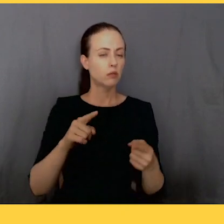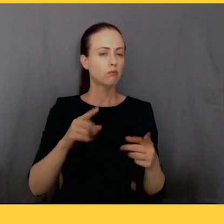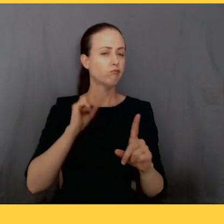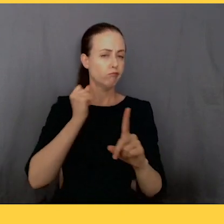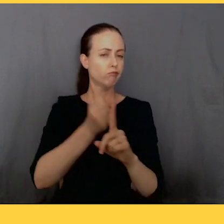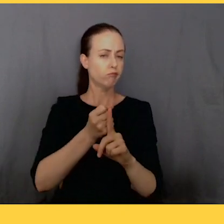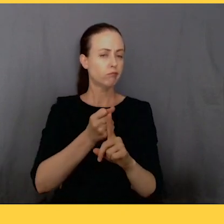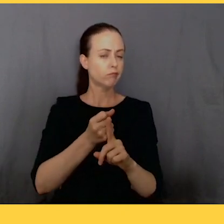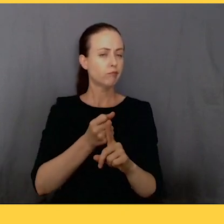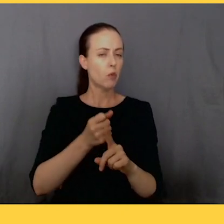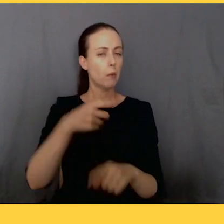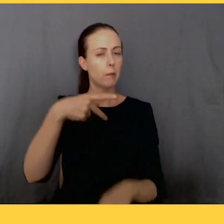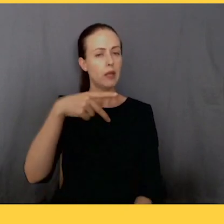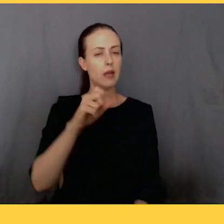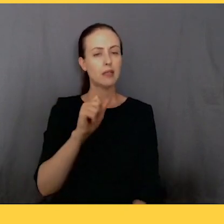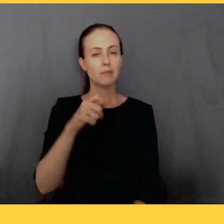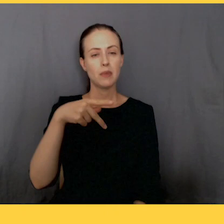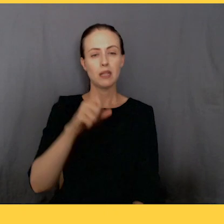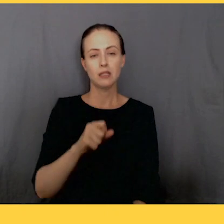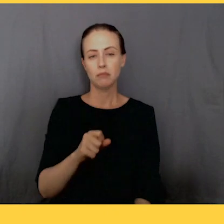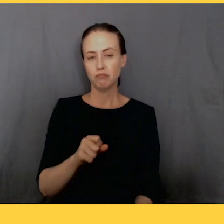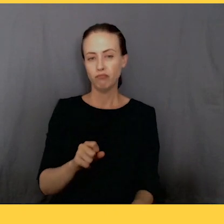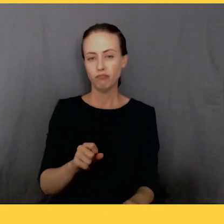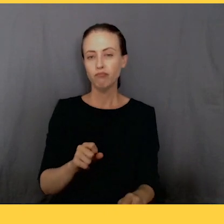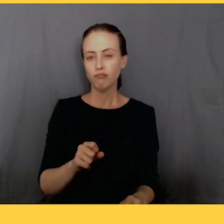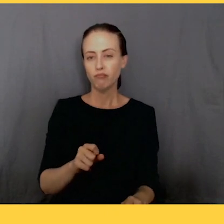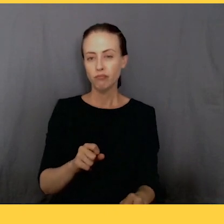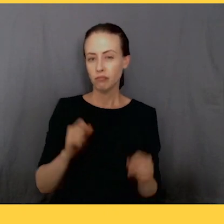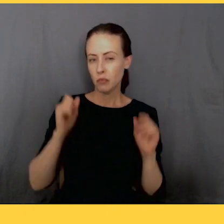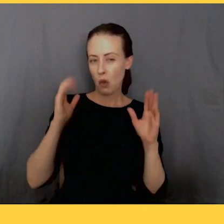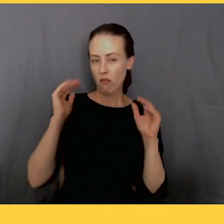term. Hopefully that gives you a little bit more